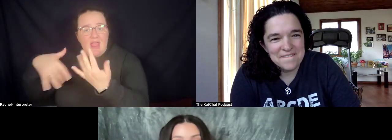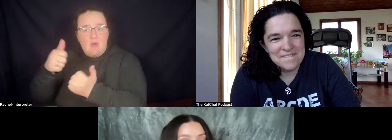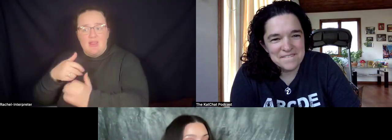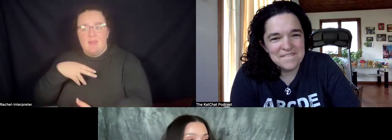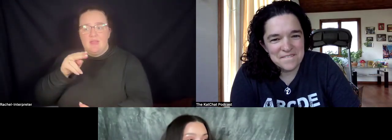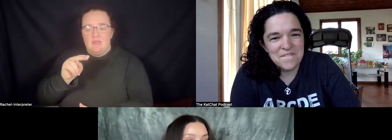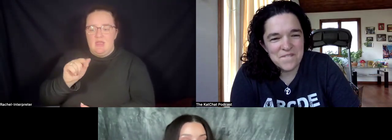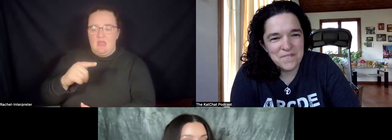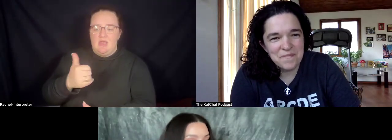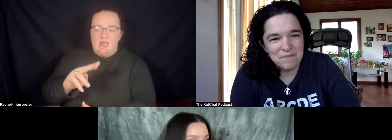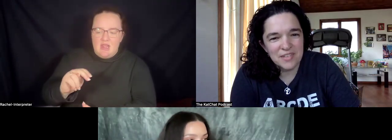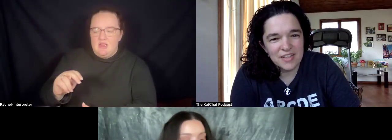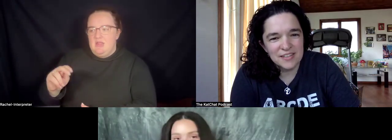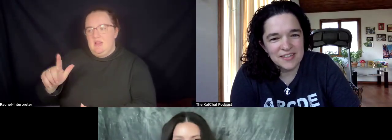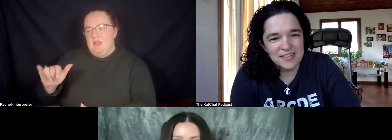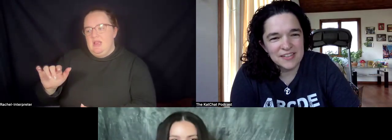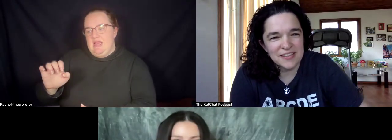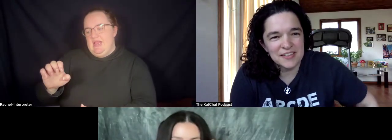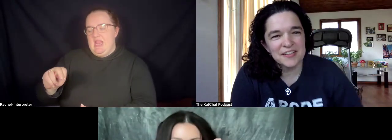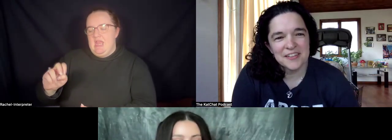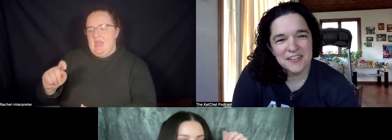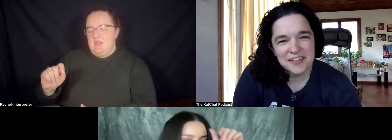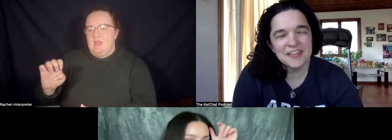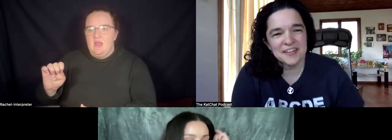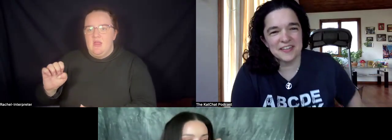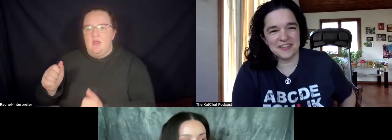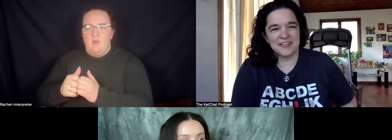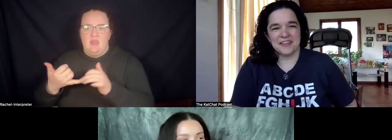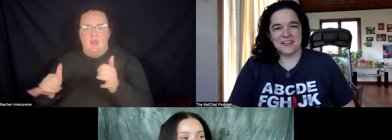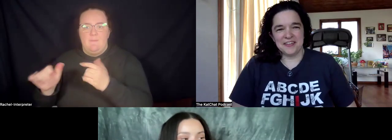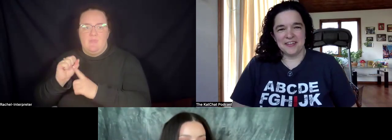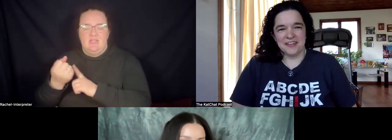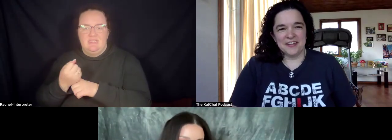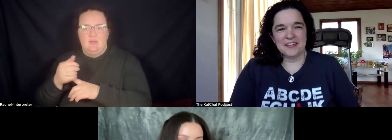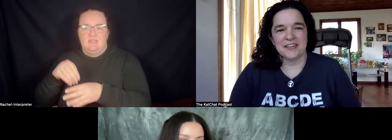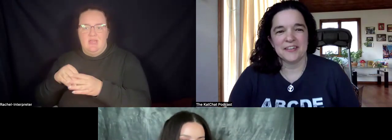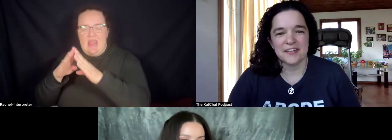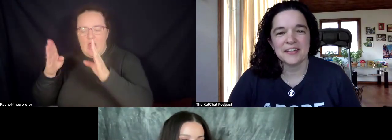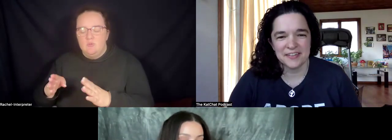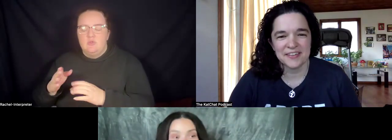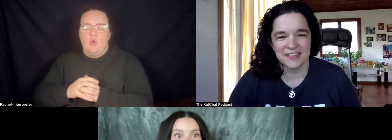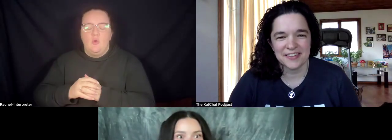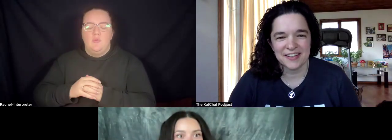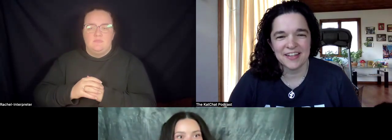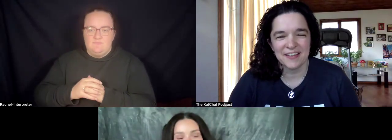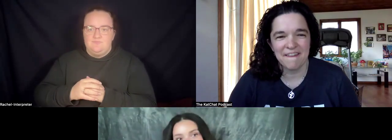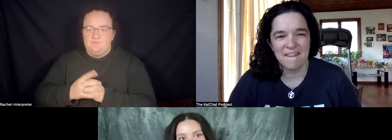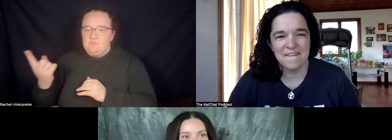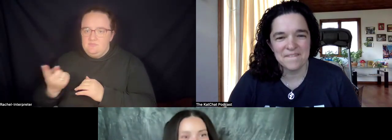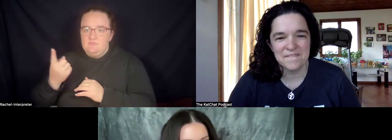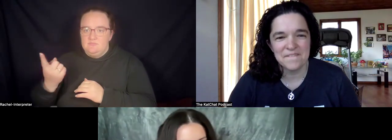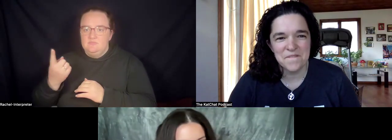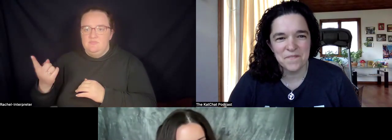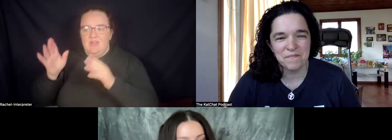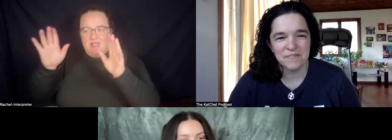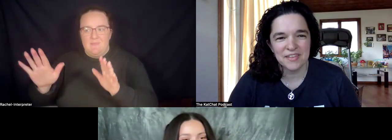Lynette when we were filming kind of the party sequence at the house. And so it's always amazing my parents